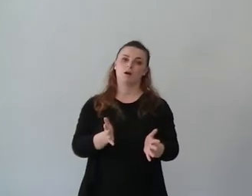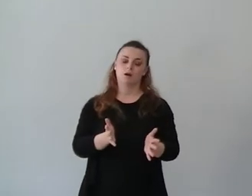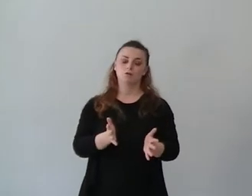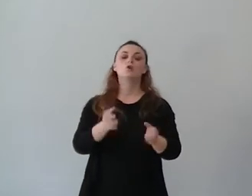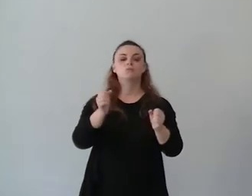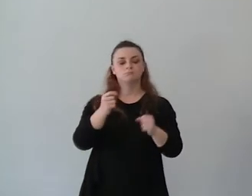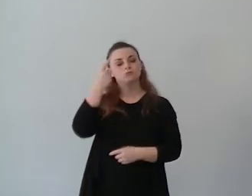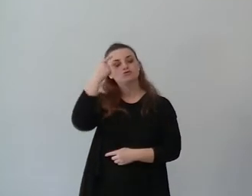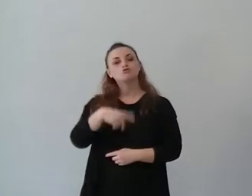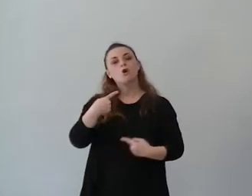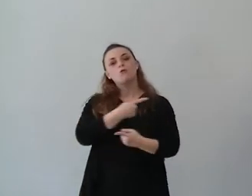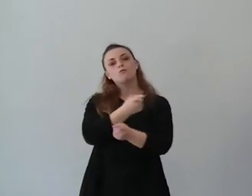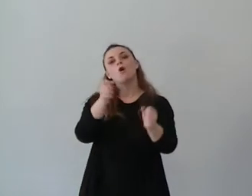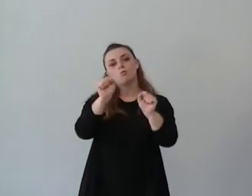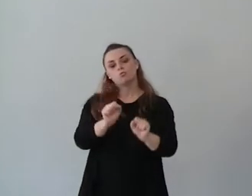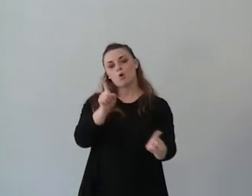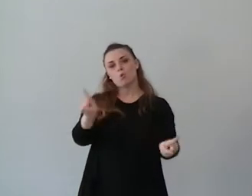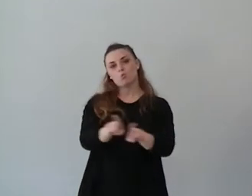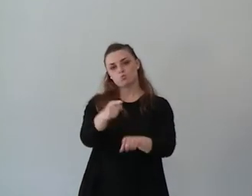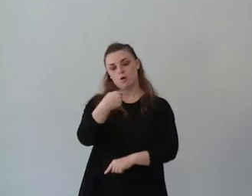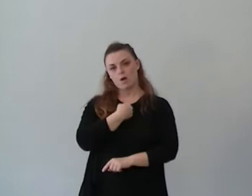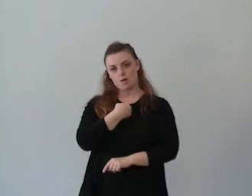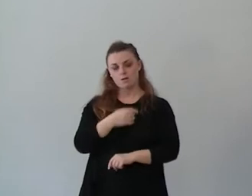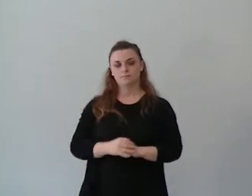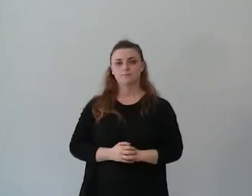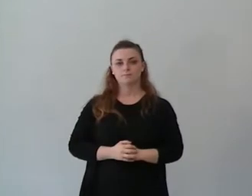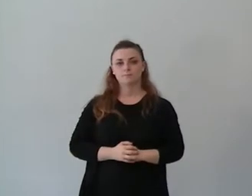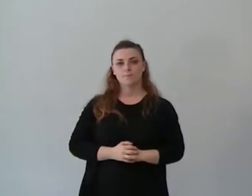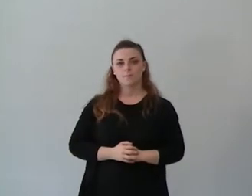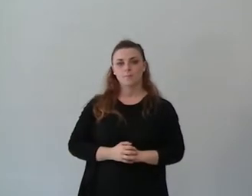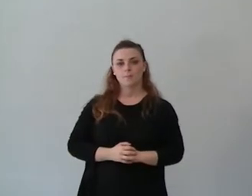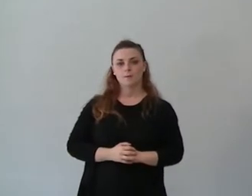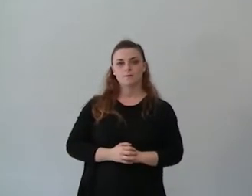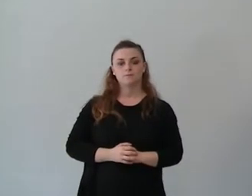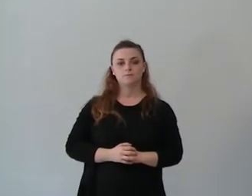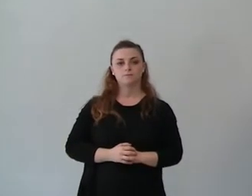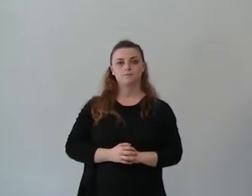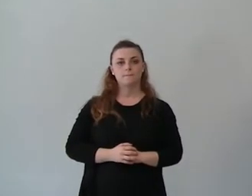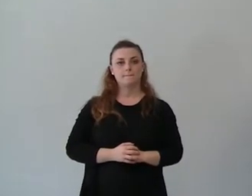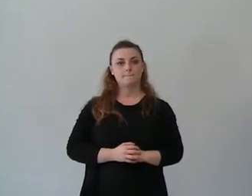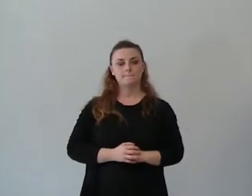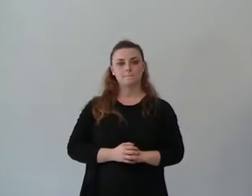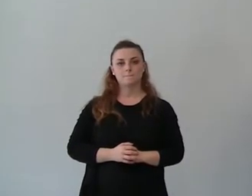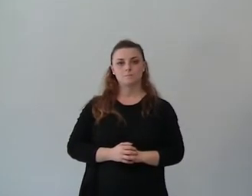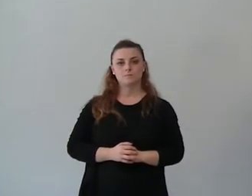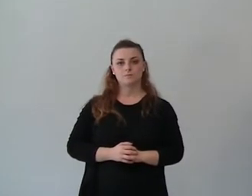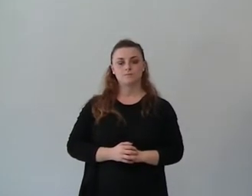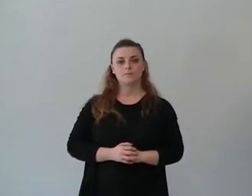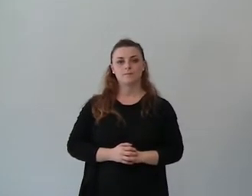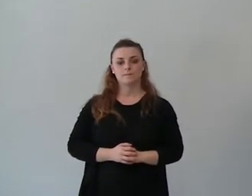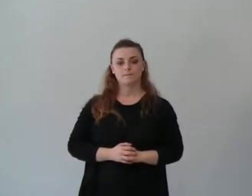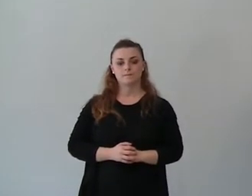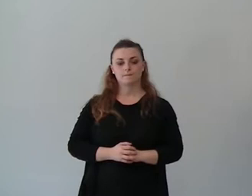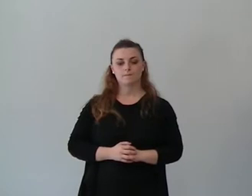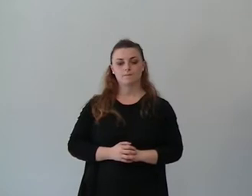voi. When I was younger, I really loved a verse in 1 Timothy. Quando era più